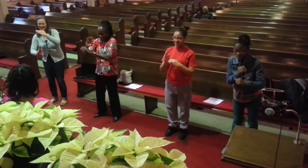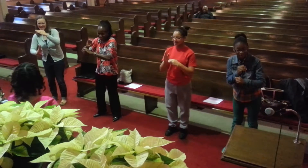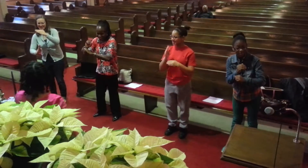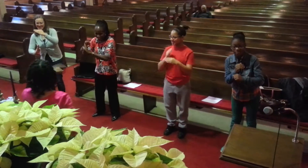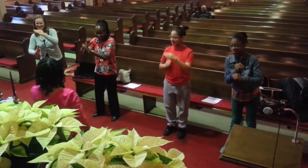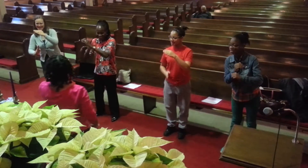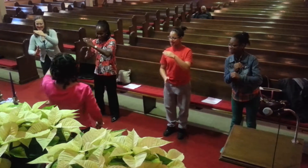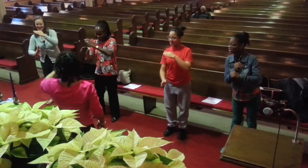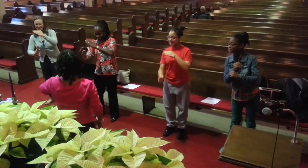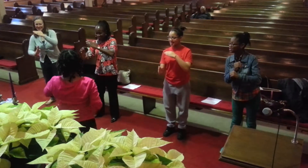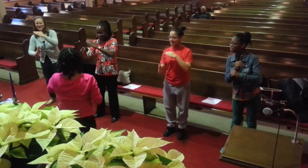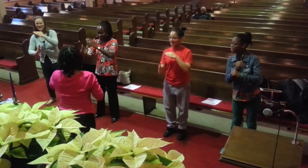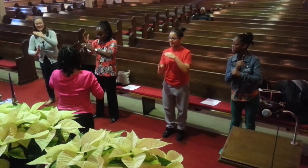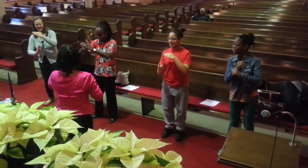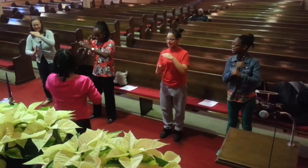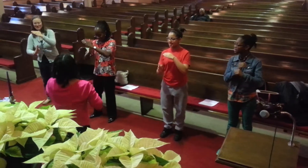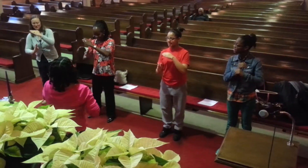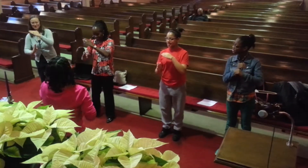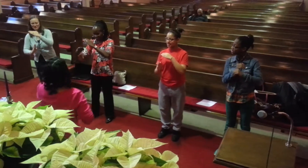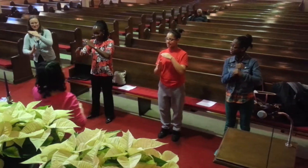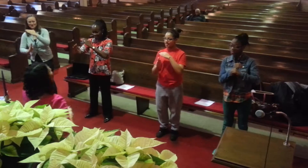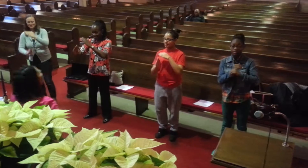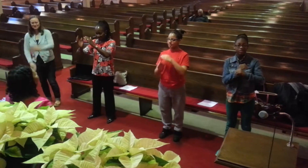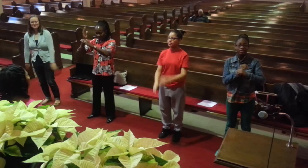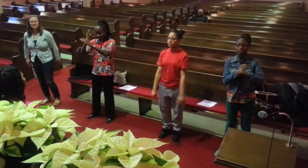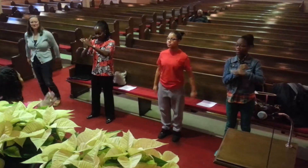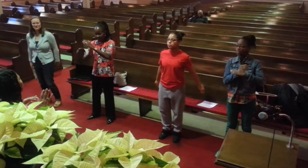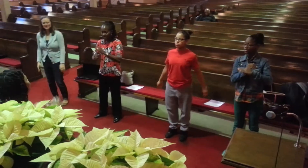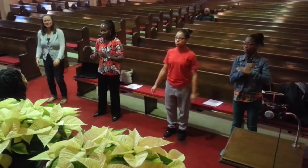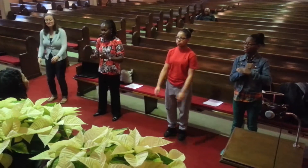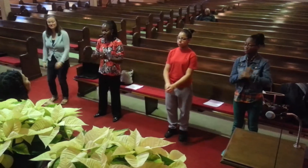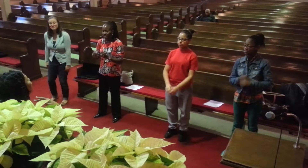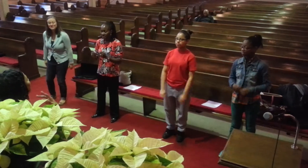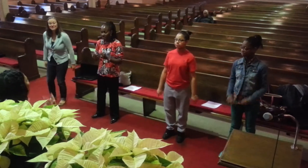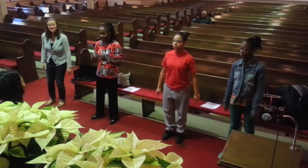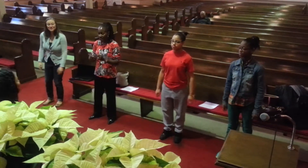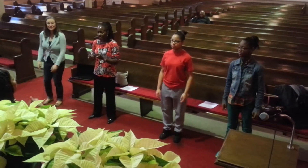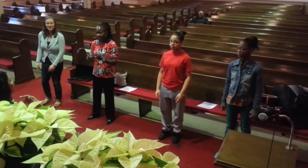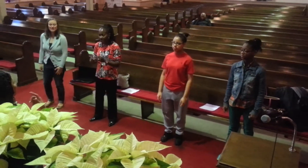Those are the things that you'll work on this weekend. Okay, sure. Okay. 1, 2, from awesome, let's go.